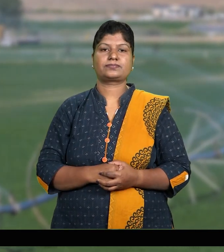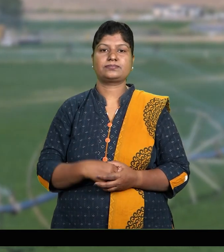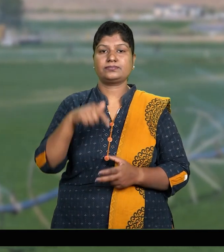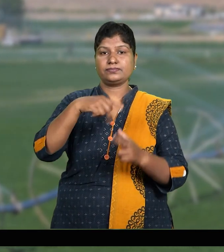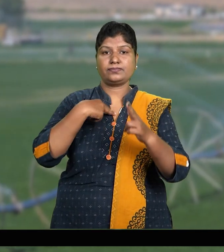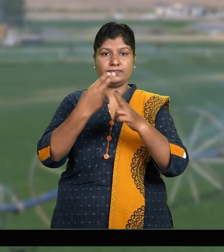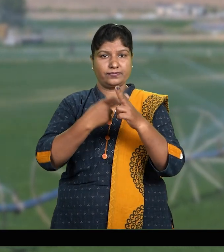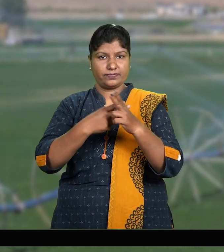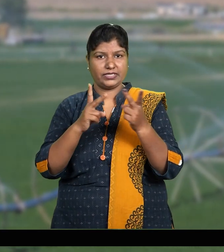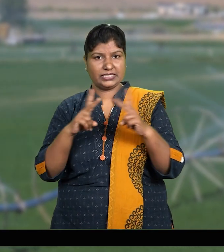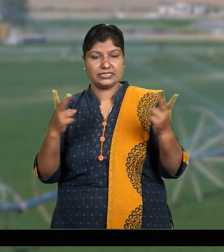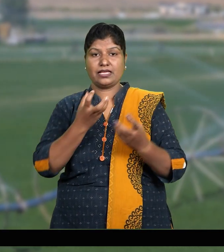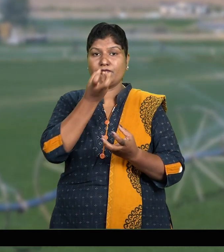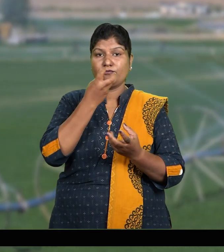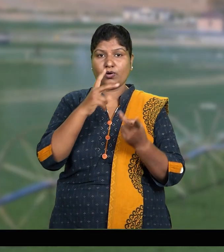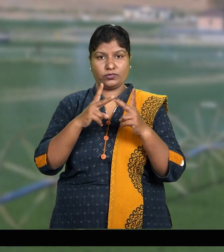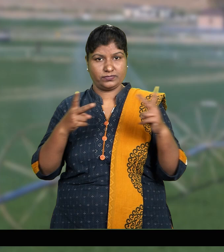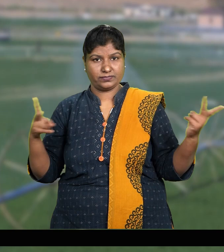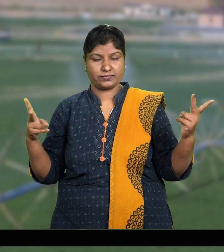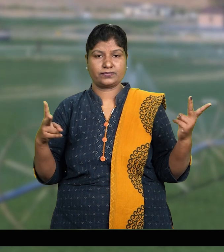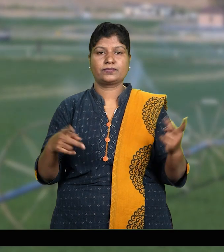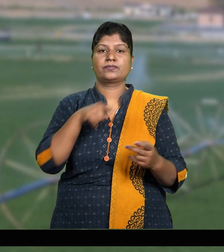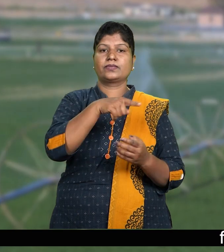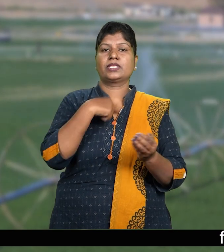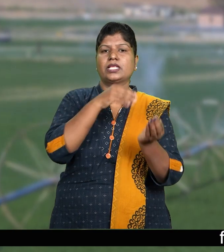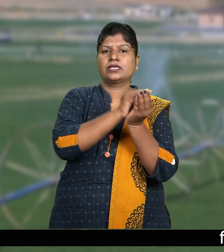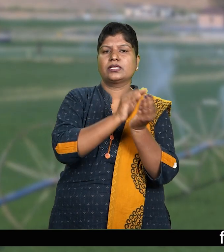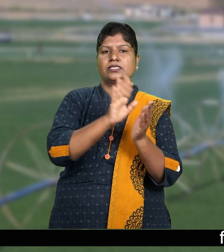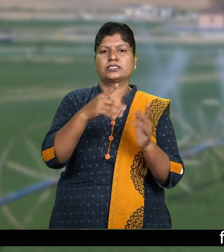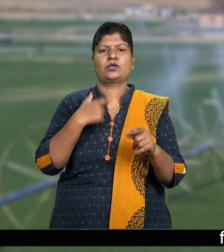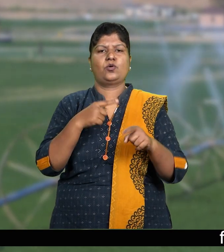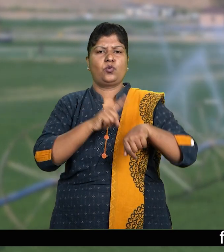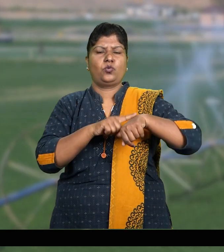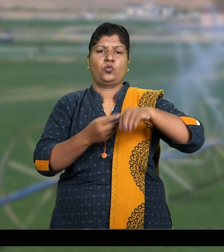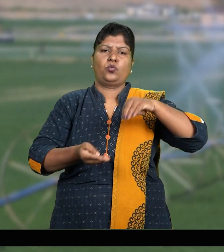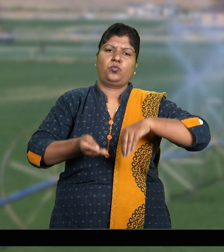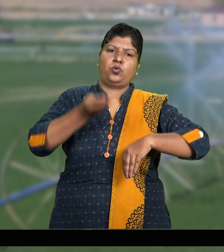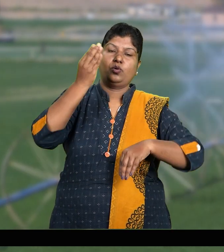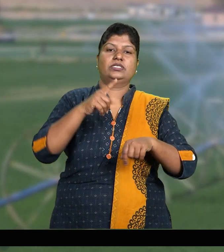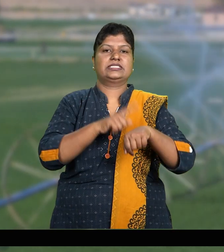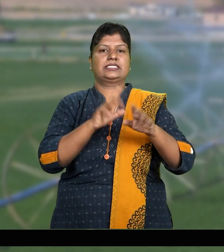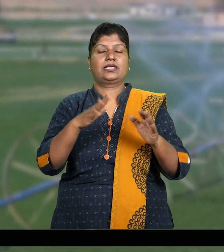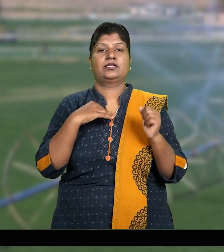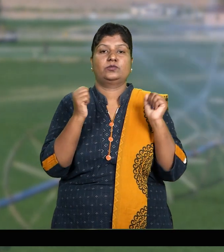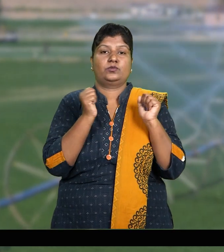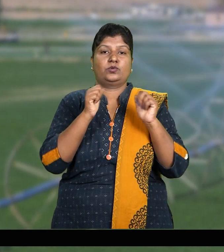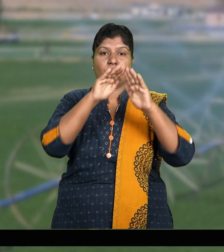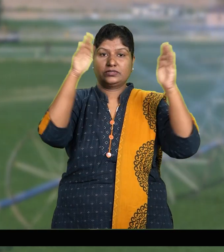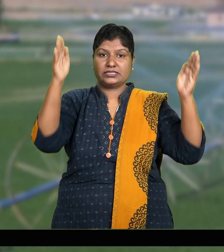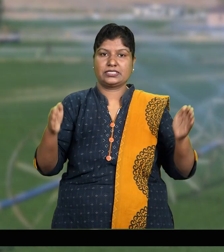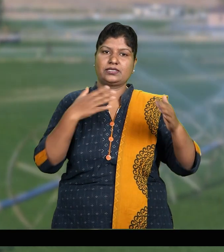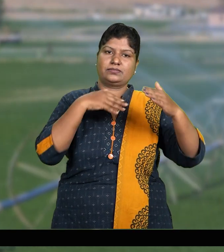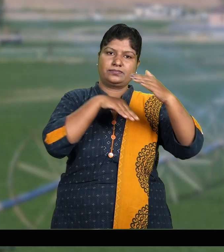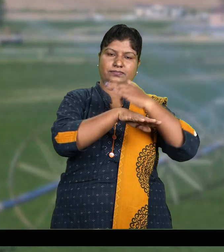the vegetables and fruits can be kept for a longer time in the cold storage units.